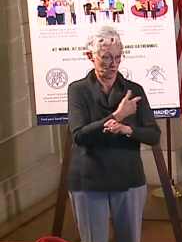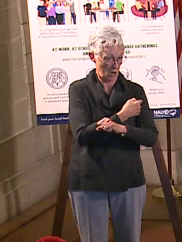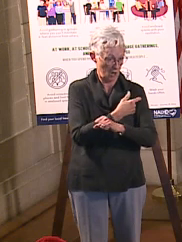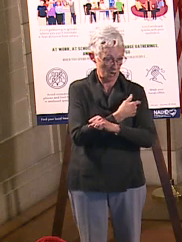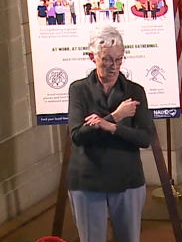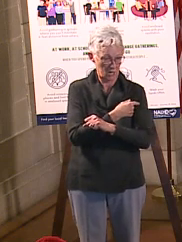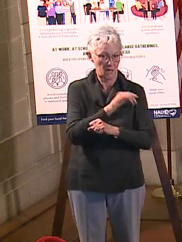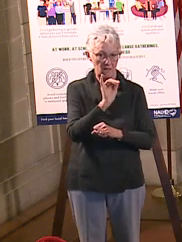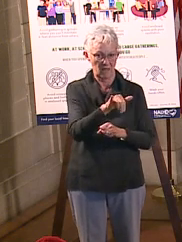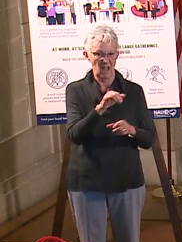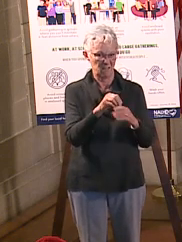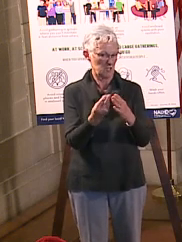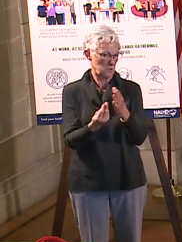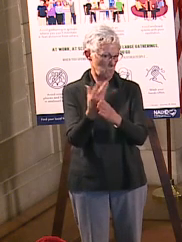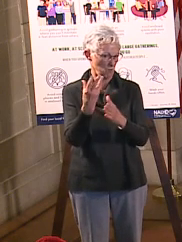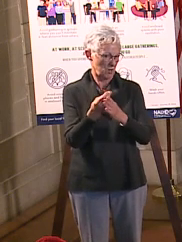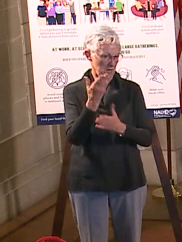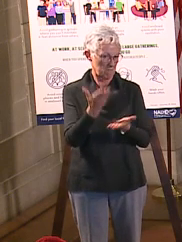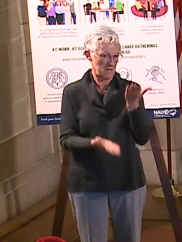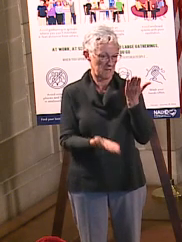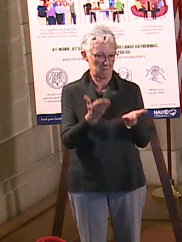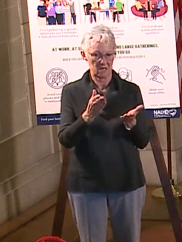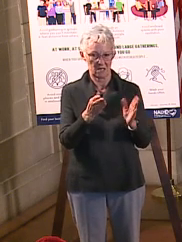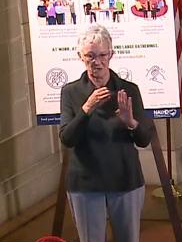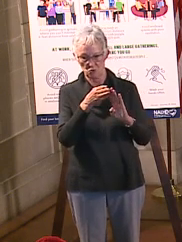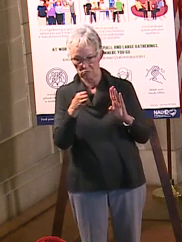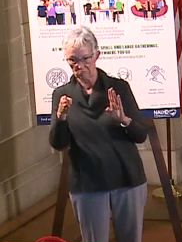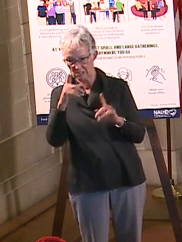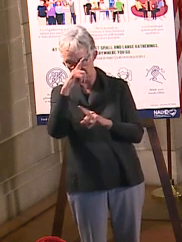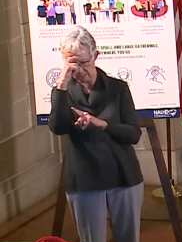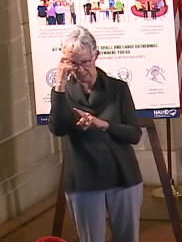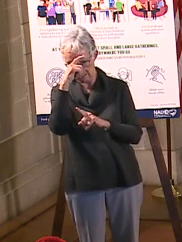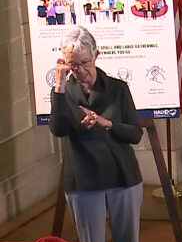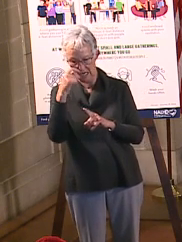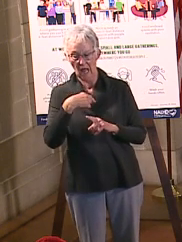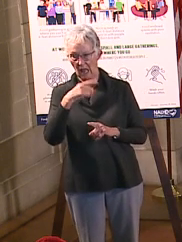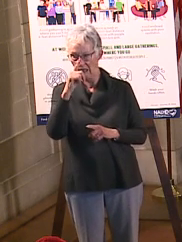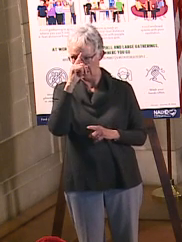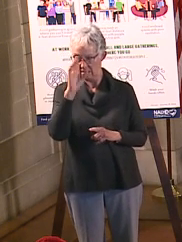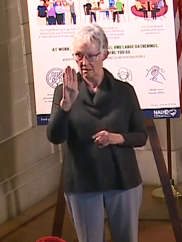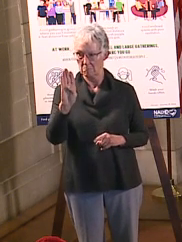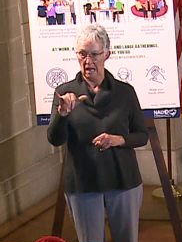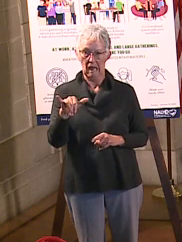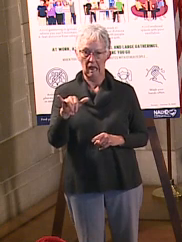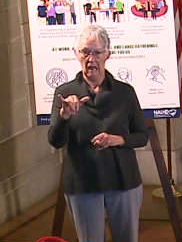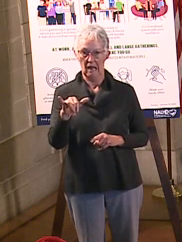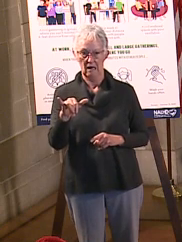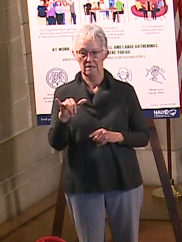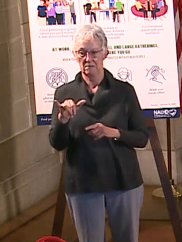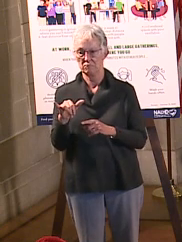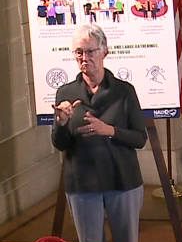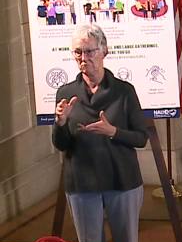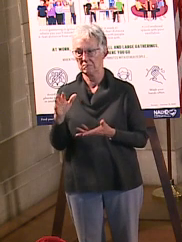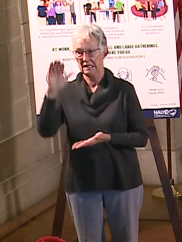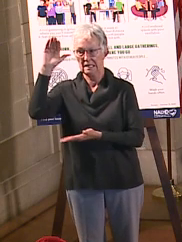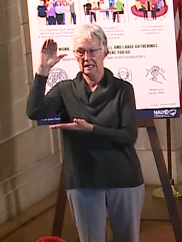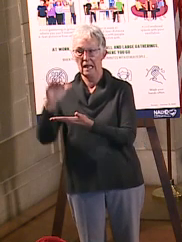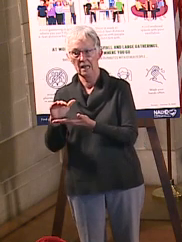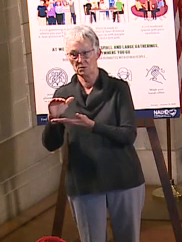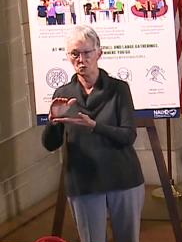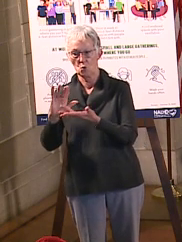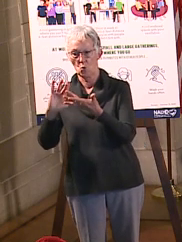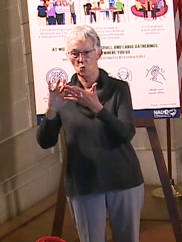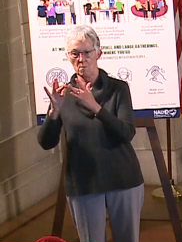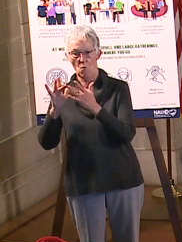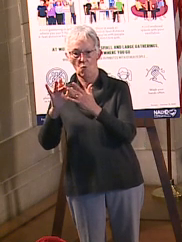go through that in the spring, going into the summer, I think we have an opportunity to do much less dedicated remote and more